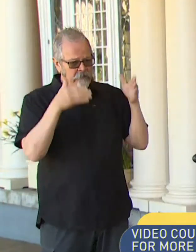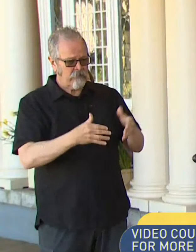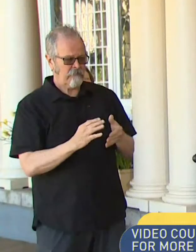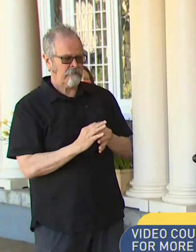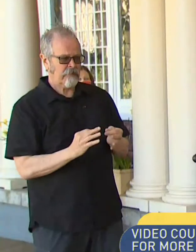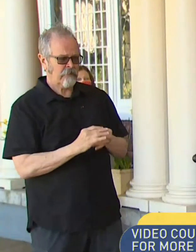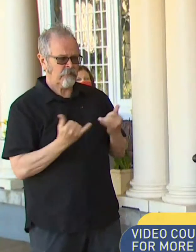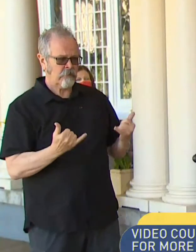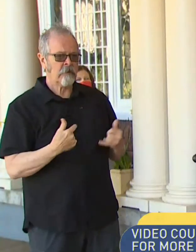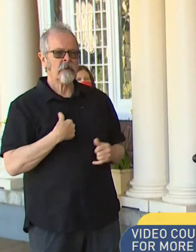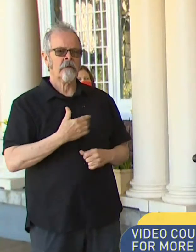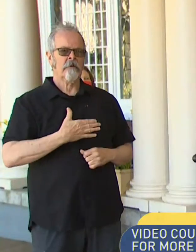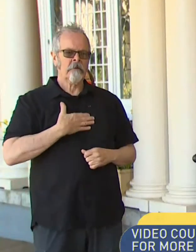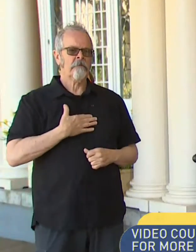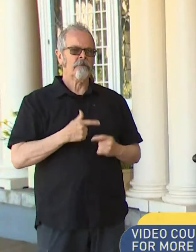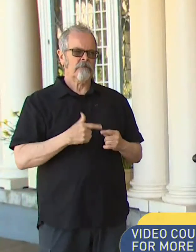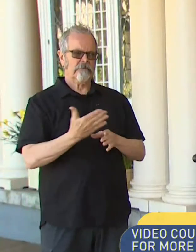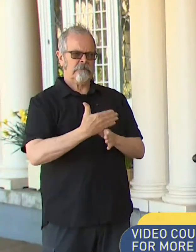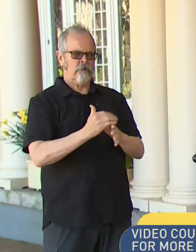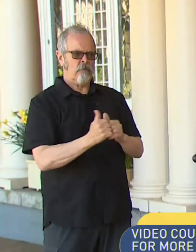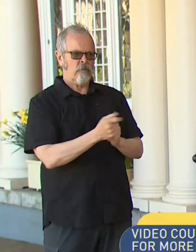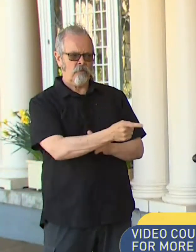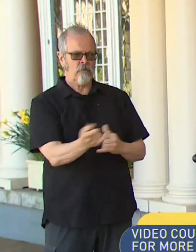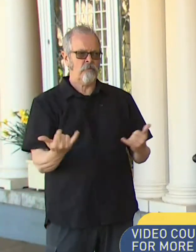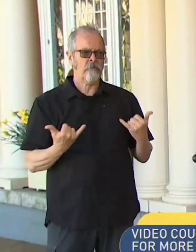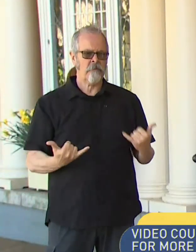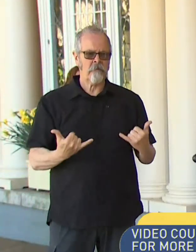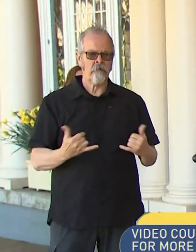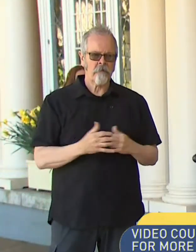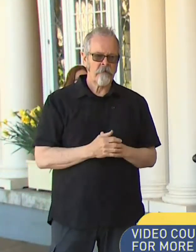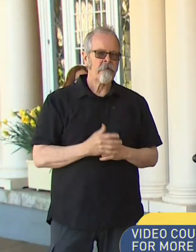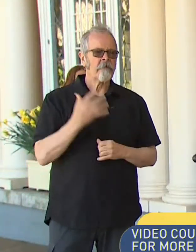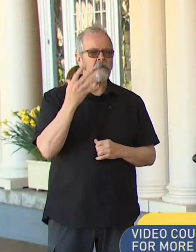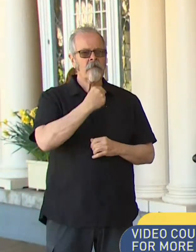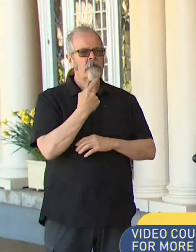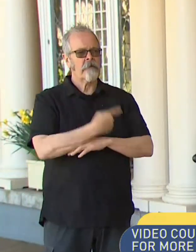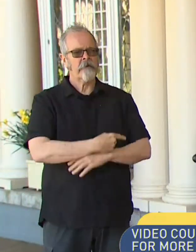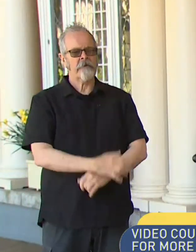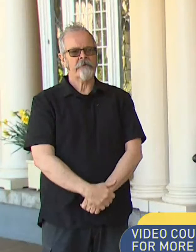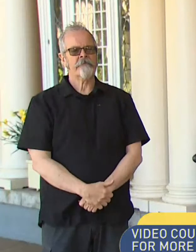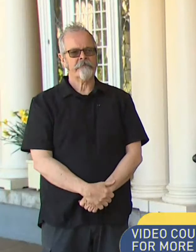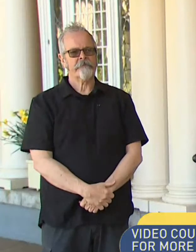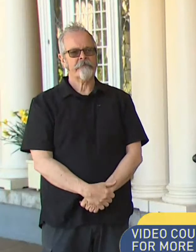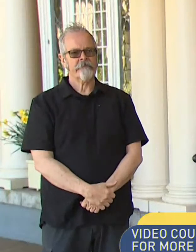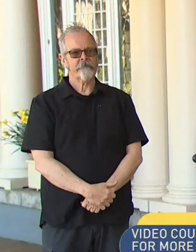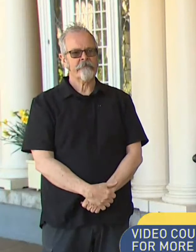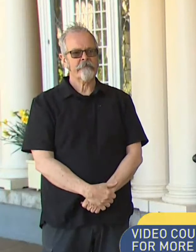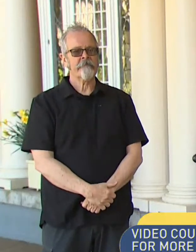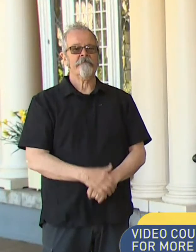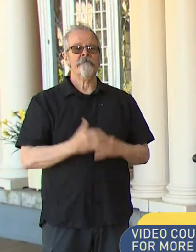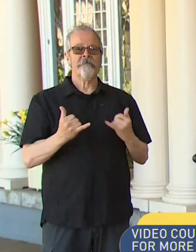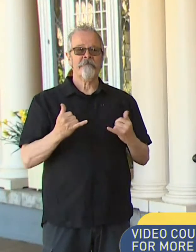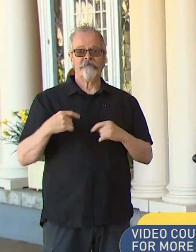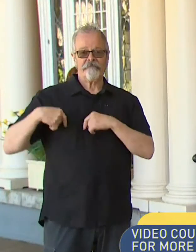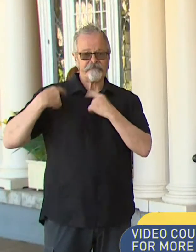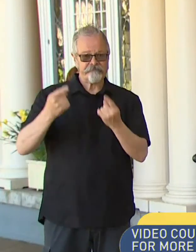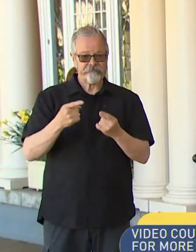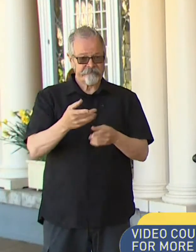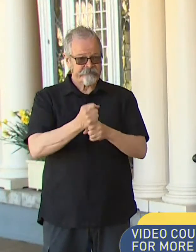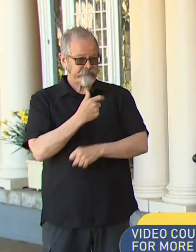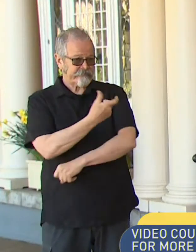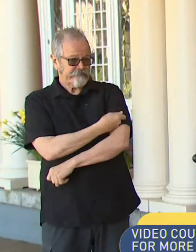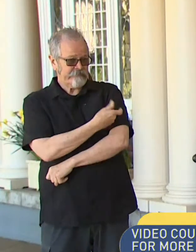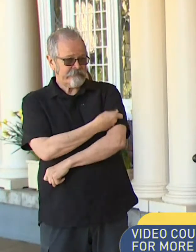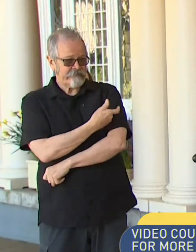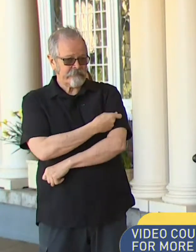you on such a beautiful day. Now, as far as getting the vaccine,